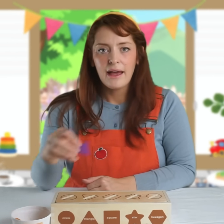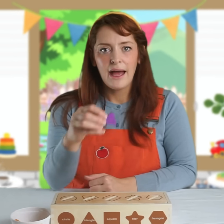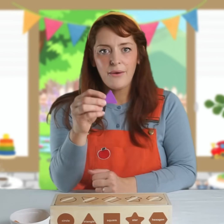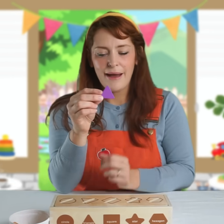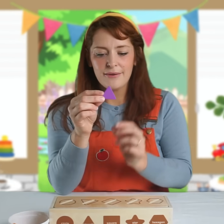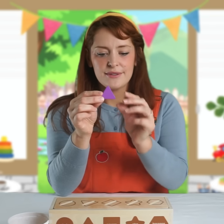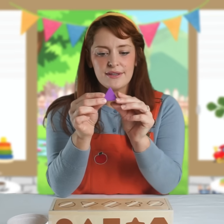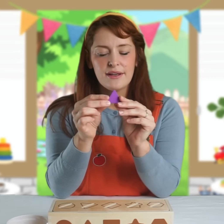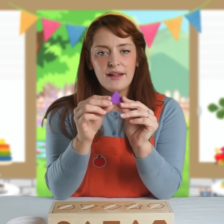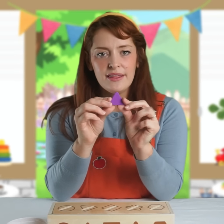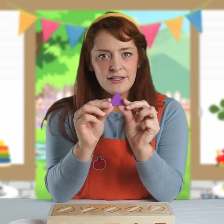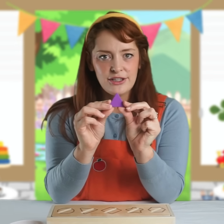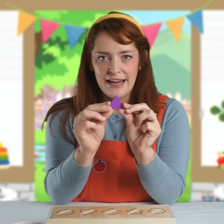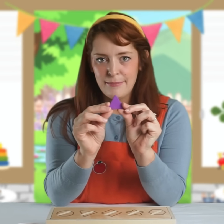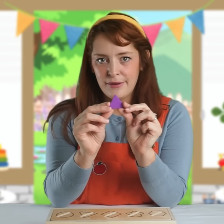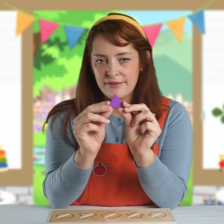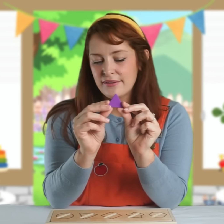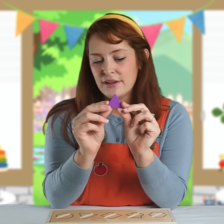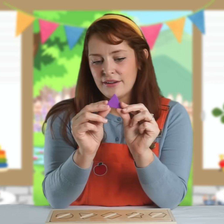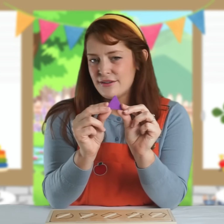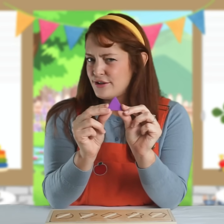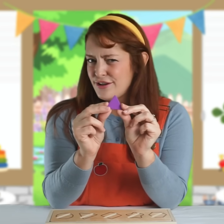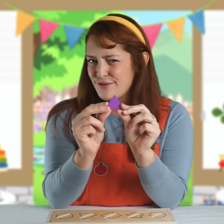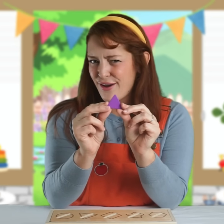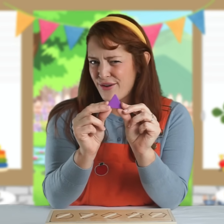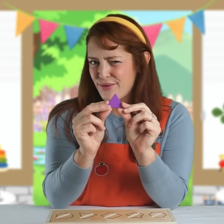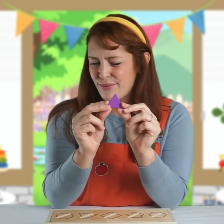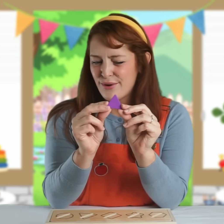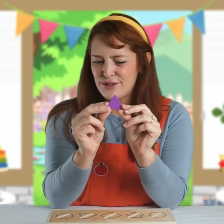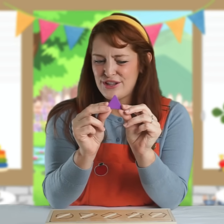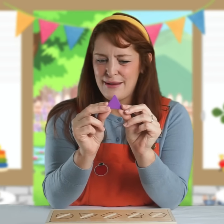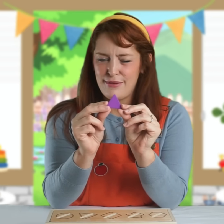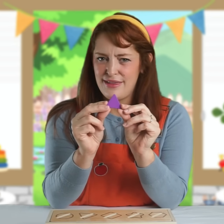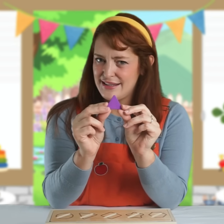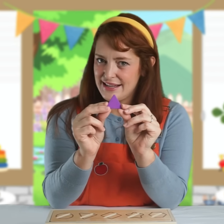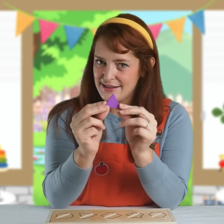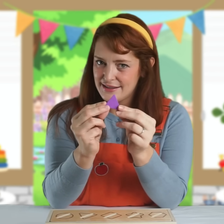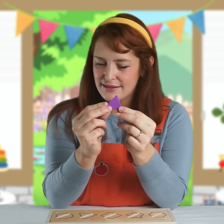How about this shape? Do you know what shape this is?